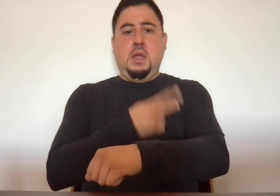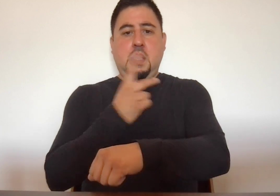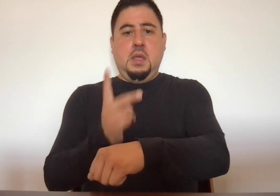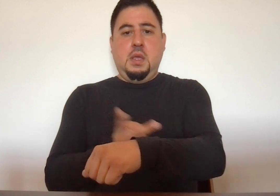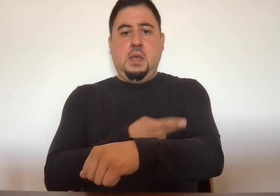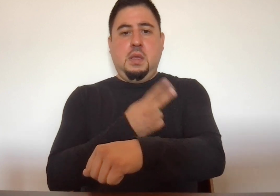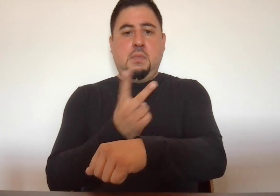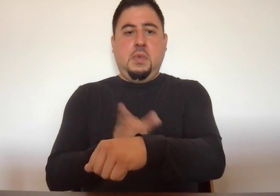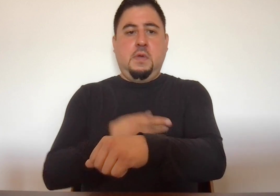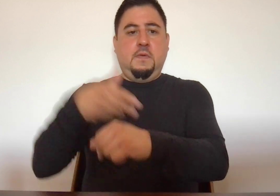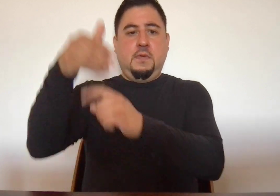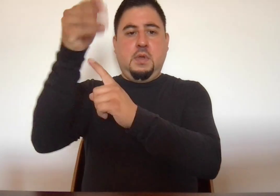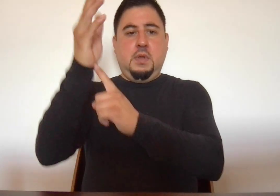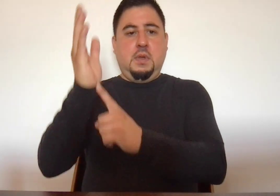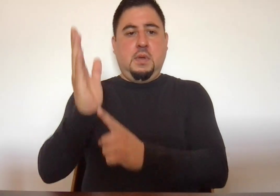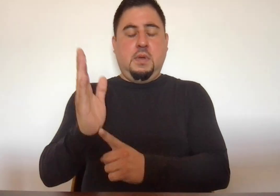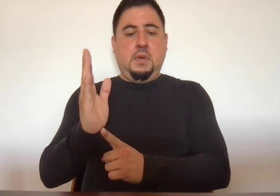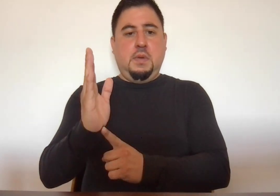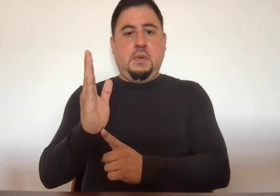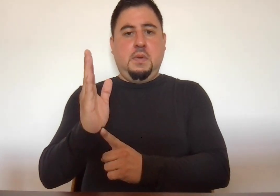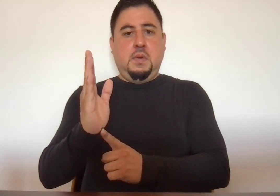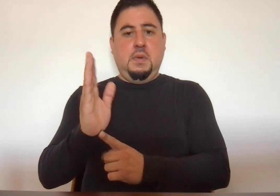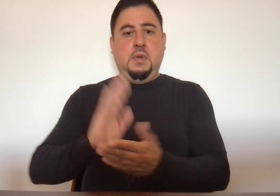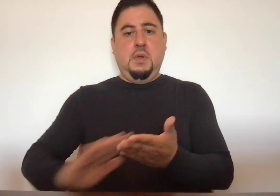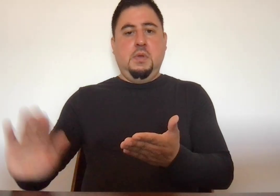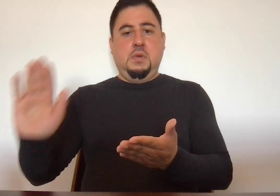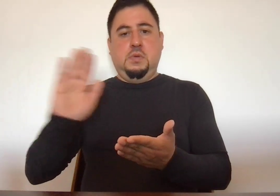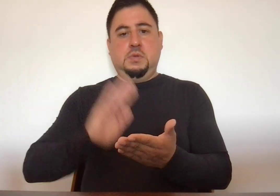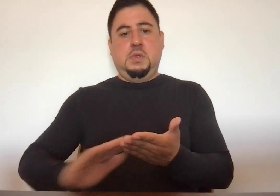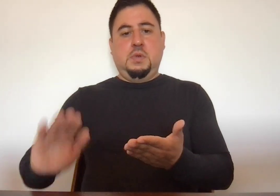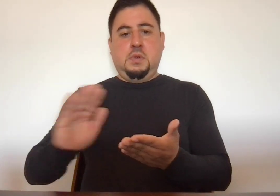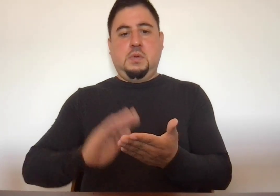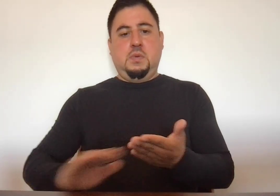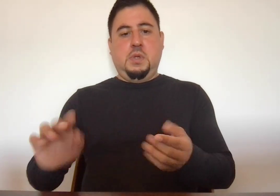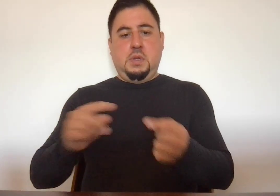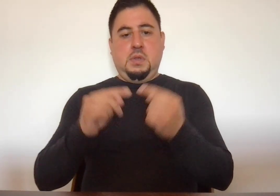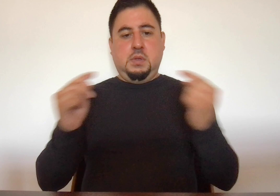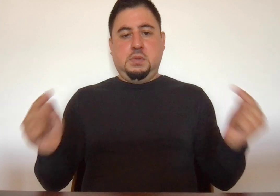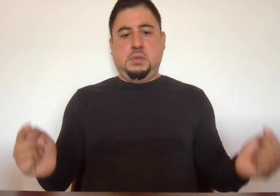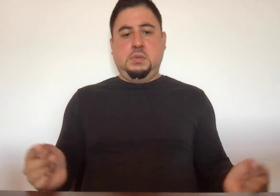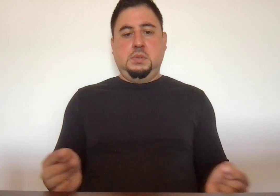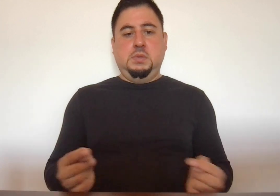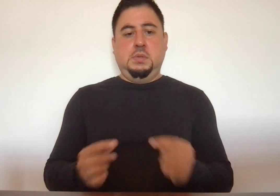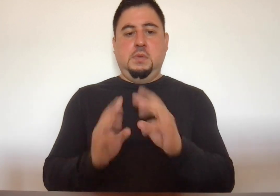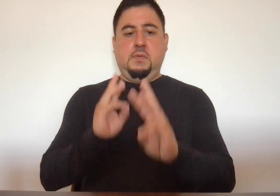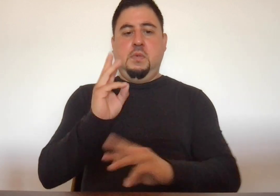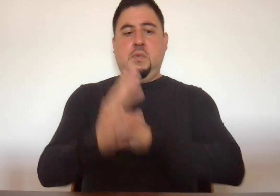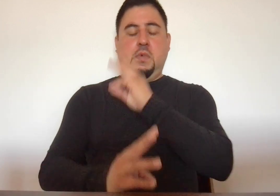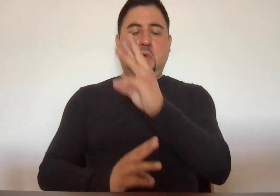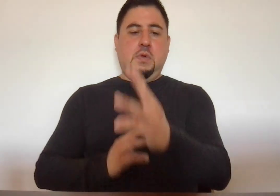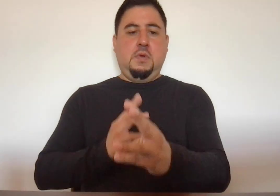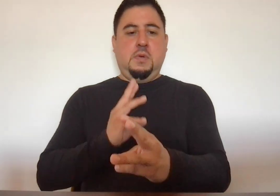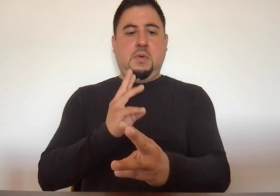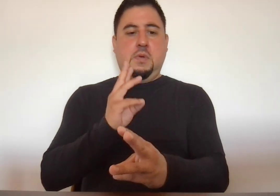us. Lamb of God, you take away the sins of the